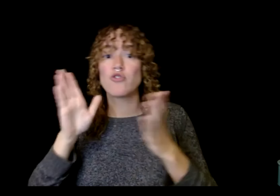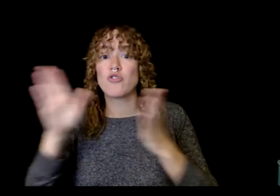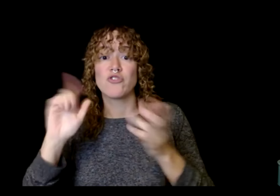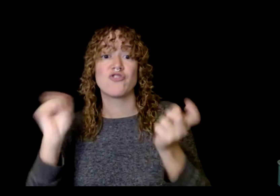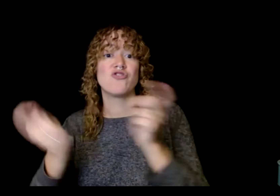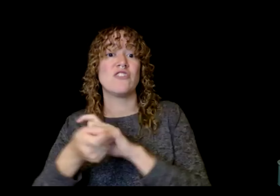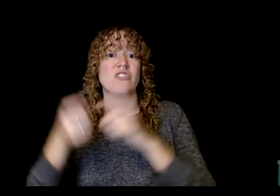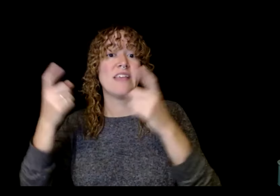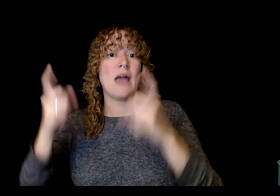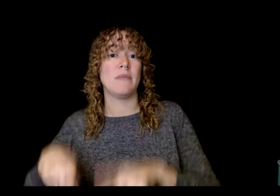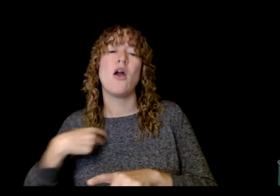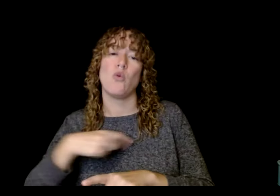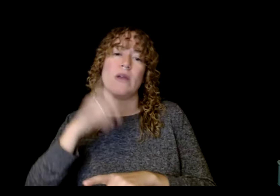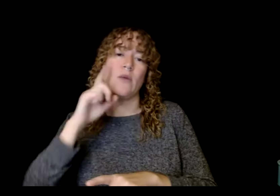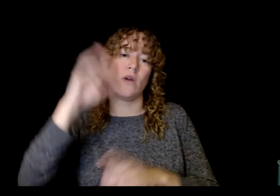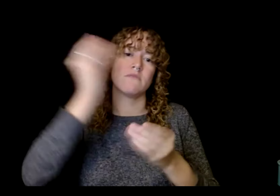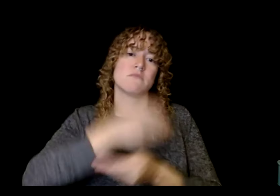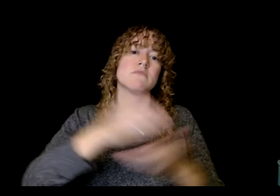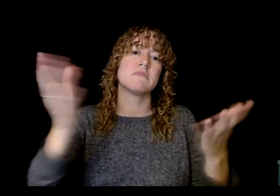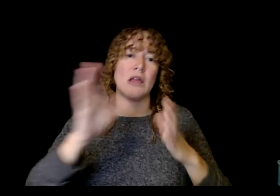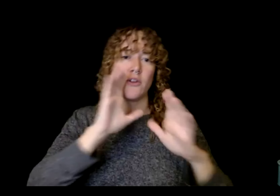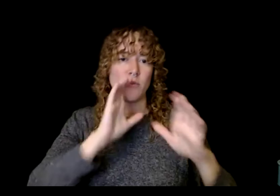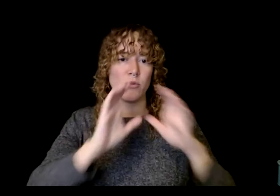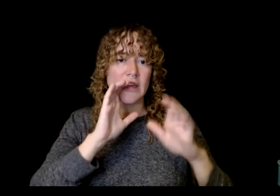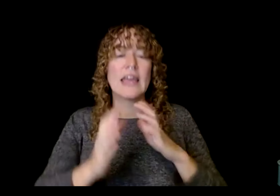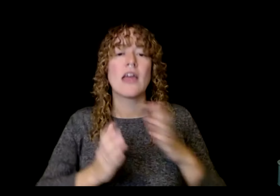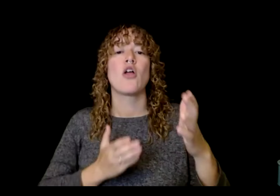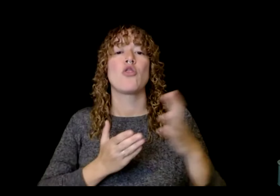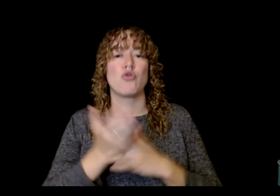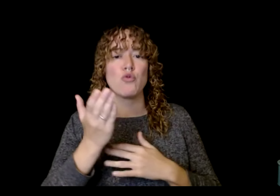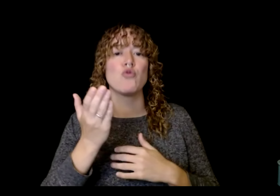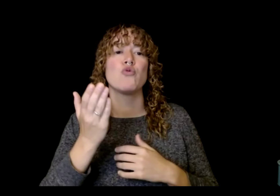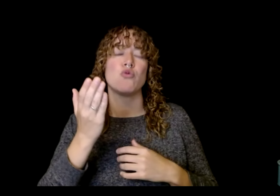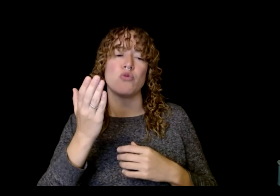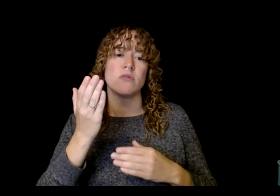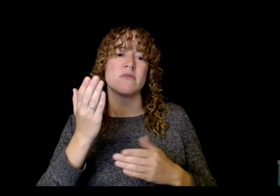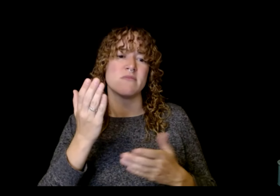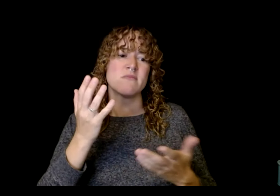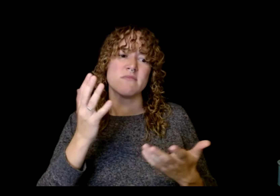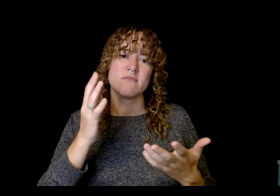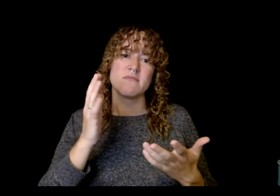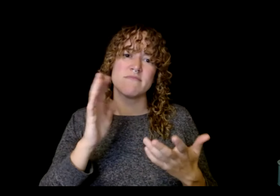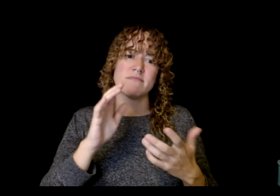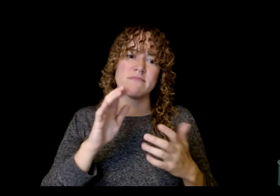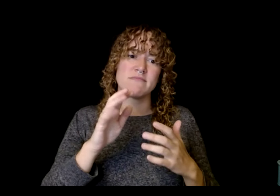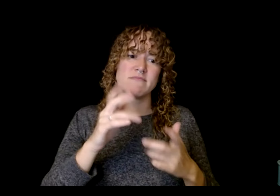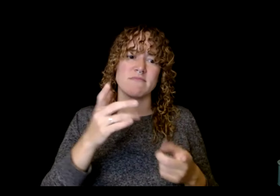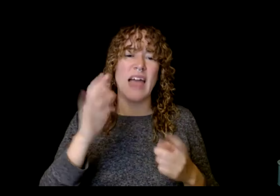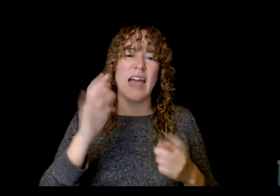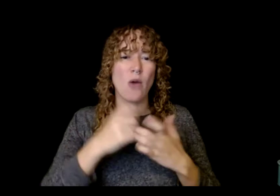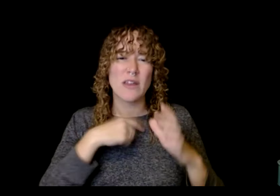be communicated, through existing channels that we would use to